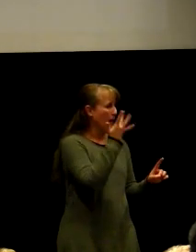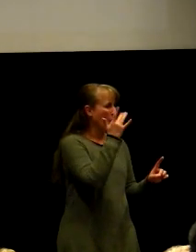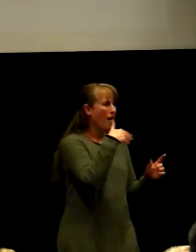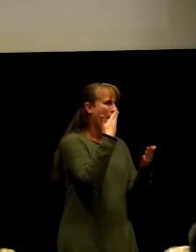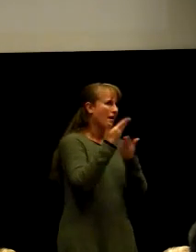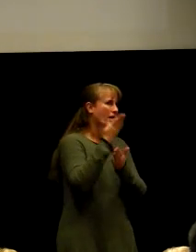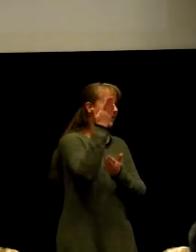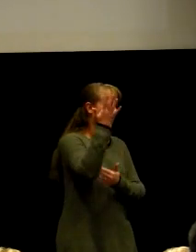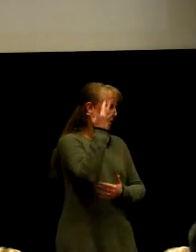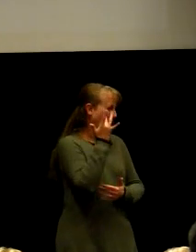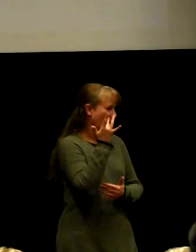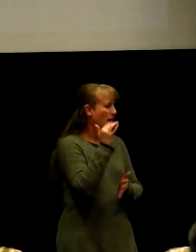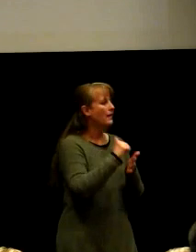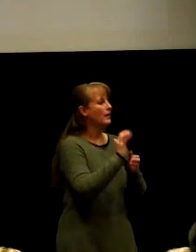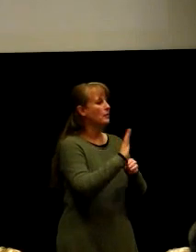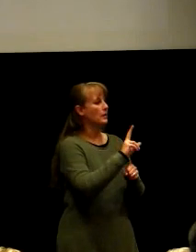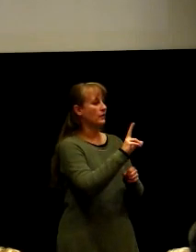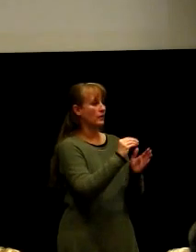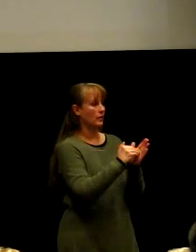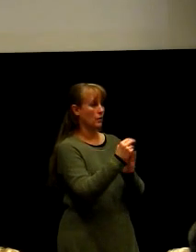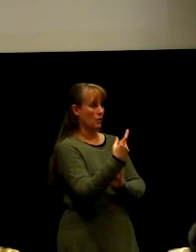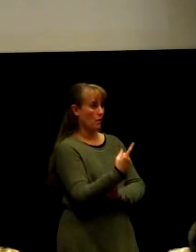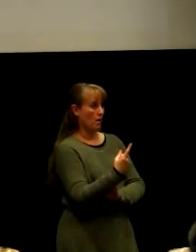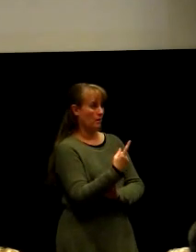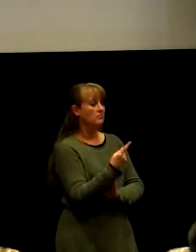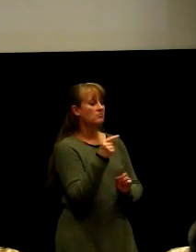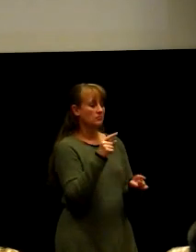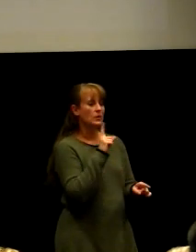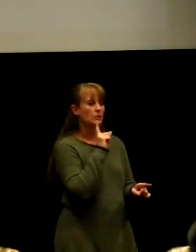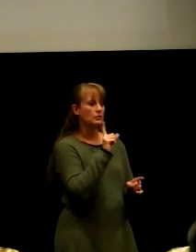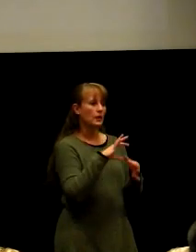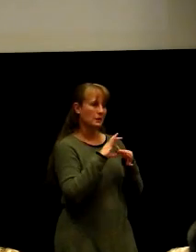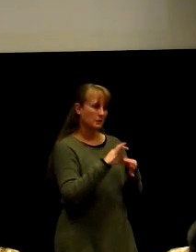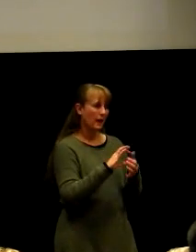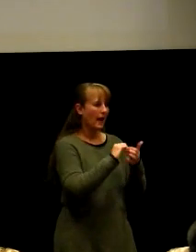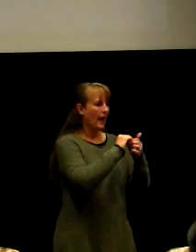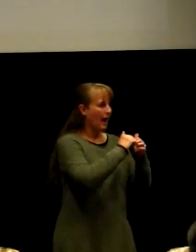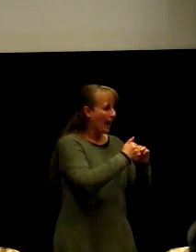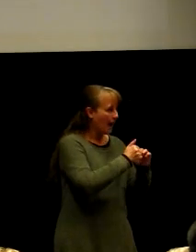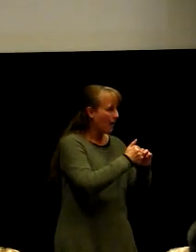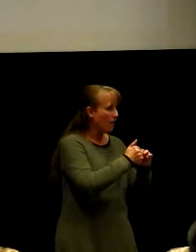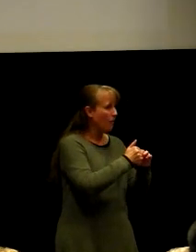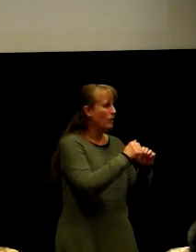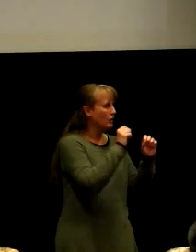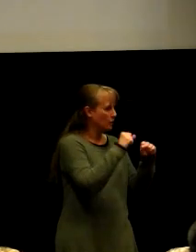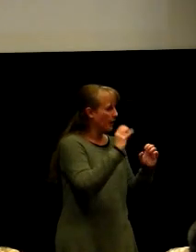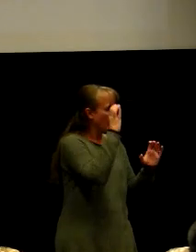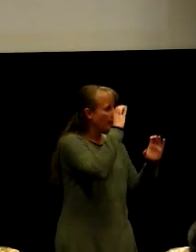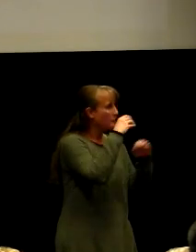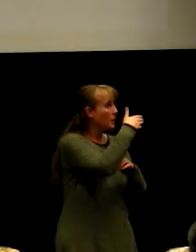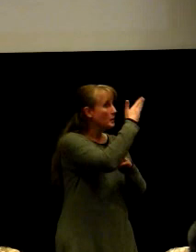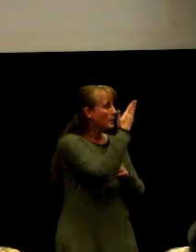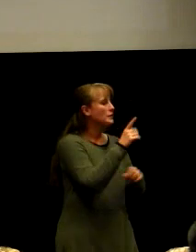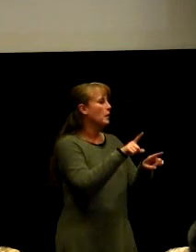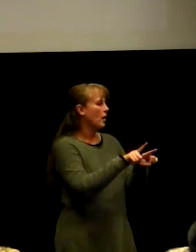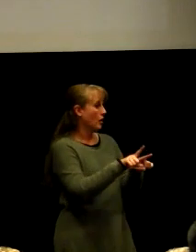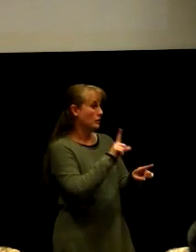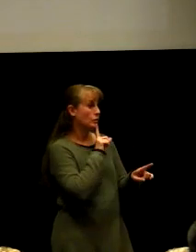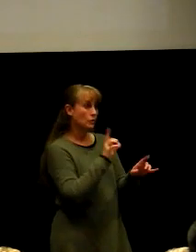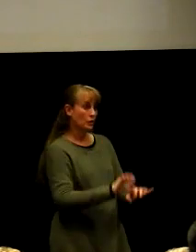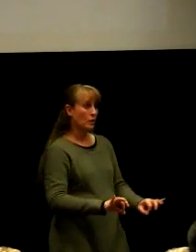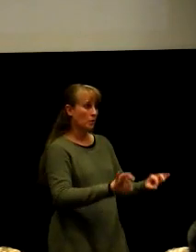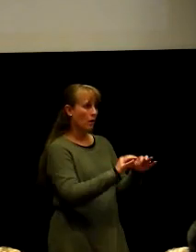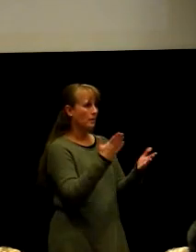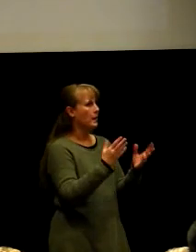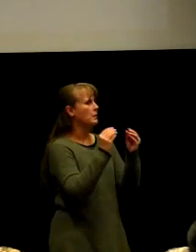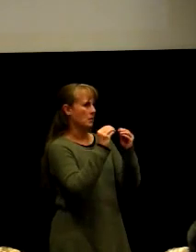what 2001 really was about, the hows of space exploration, but then also, just as importantly, maybe